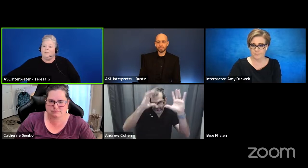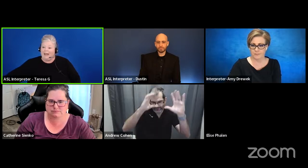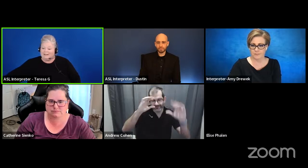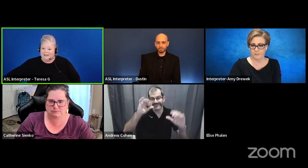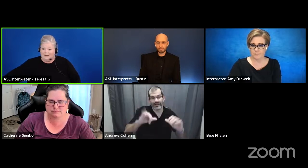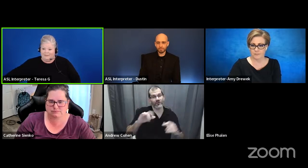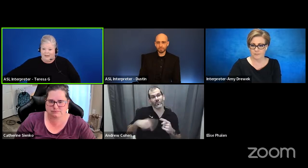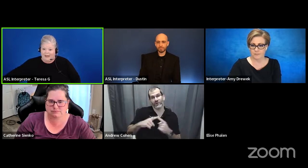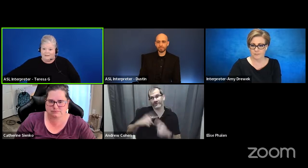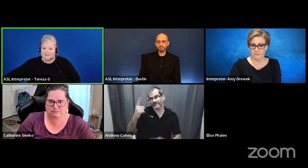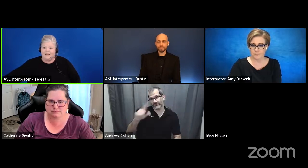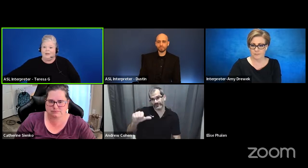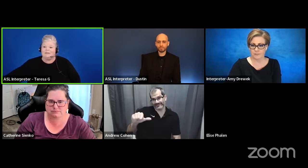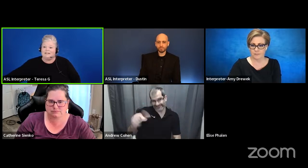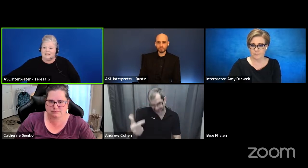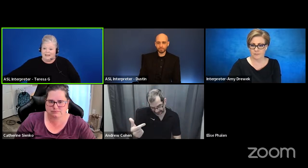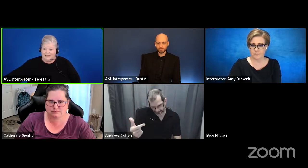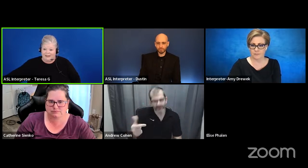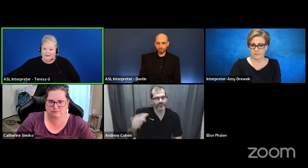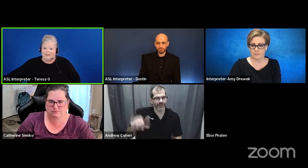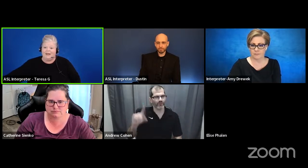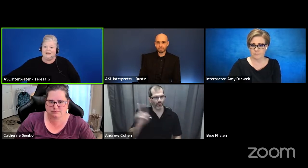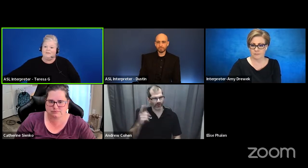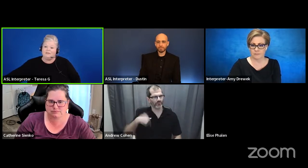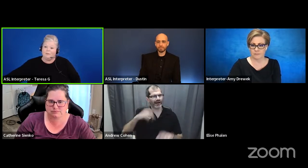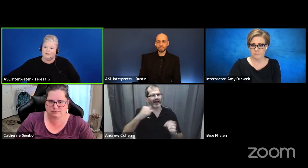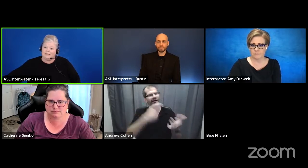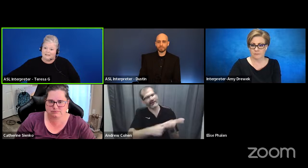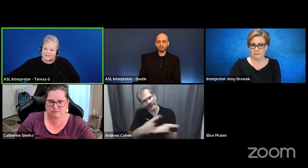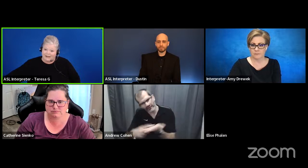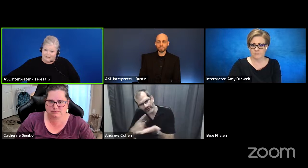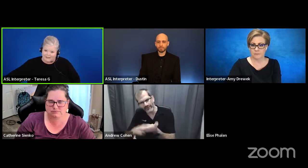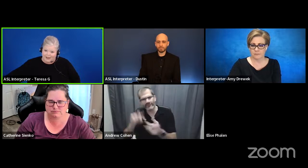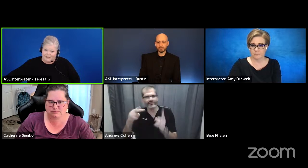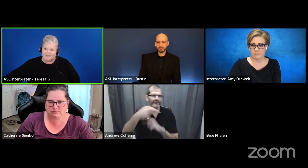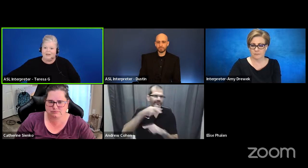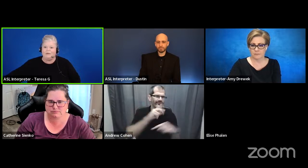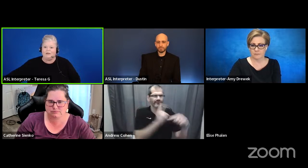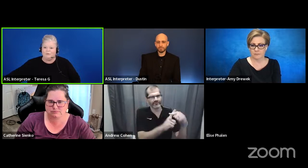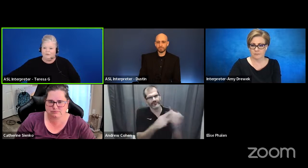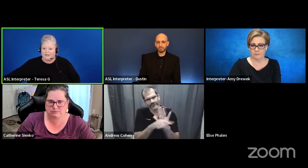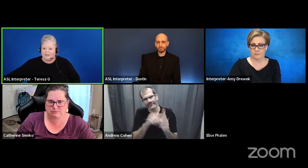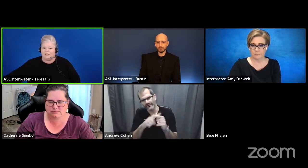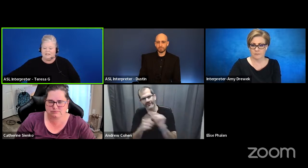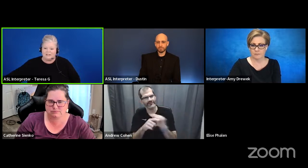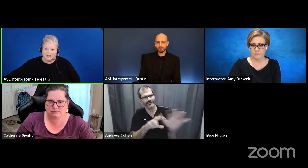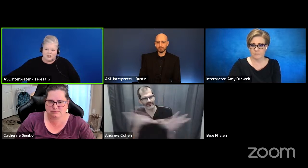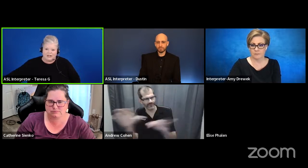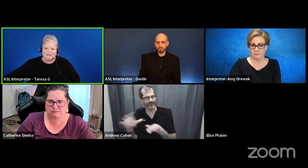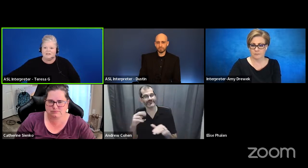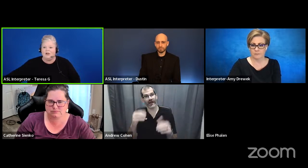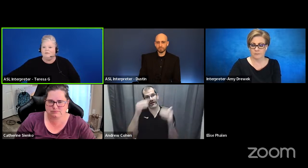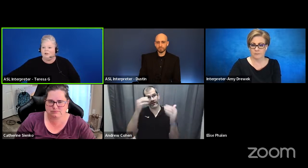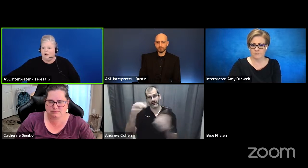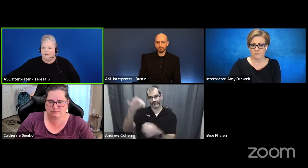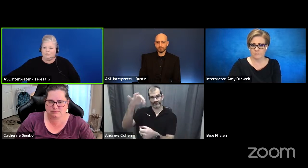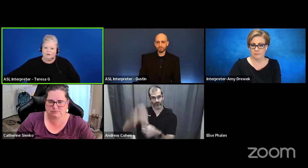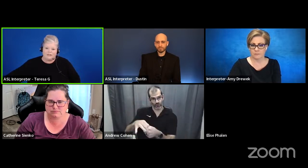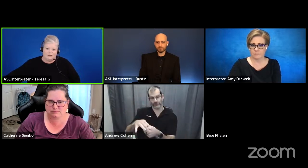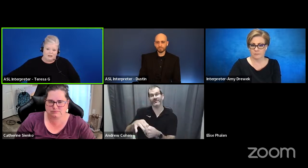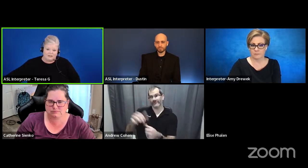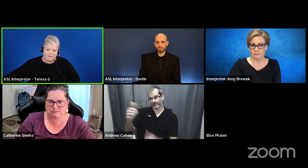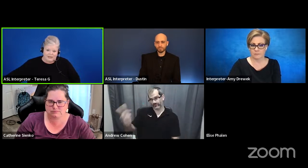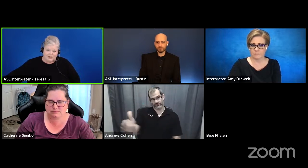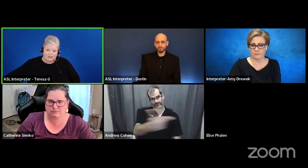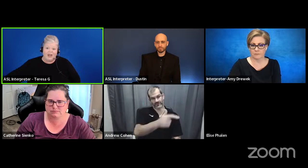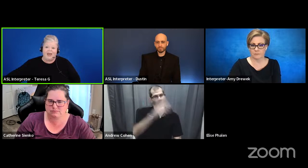On the back side of that, I was thinking that if someone did second that, then we could move into discussions regarding pros